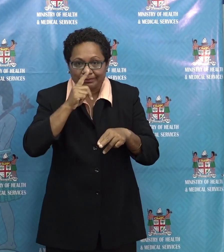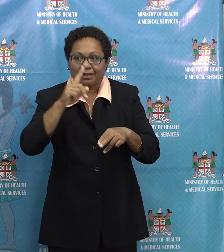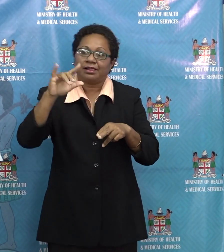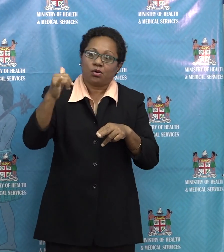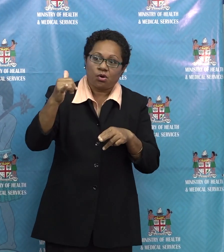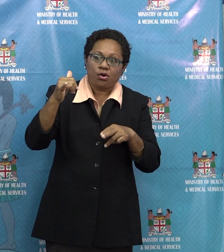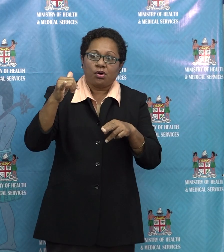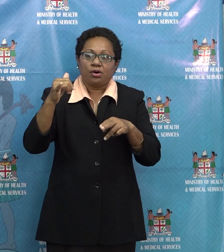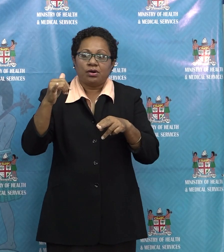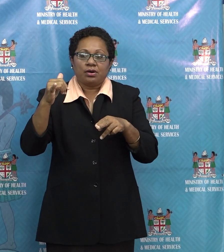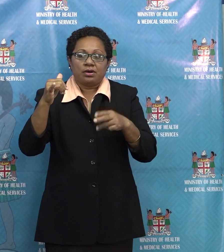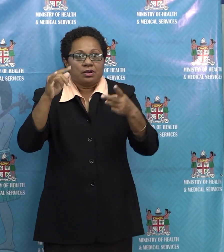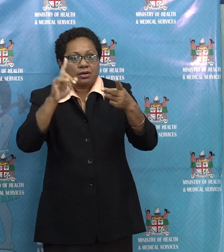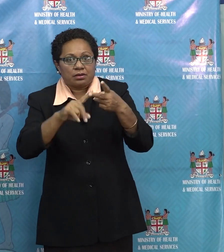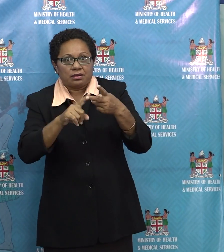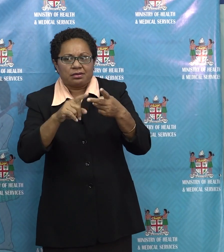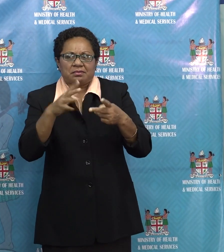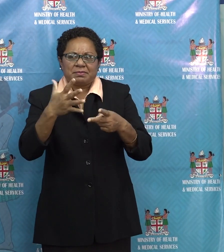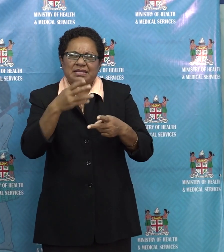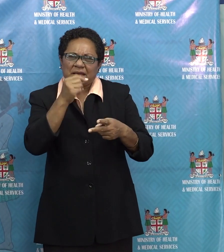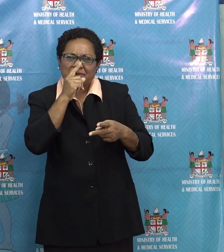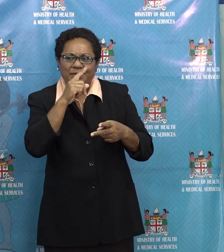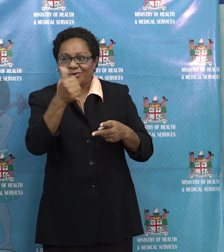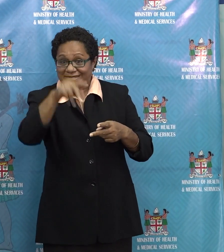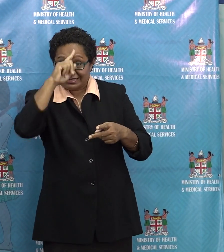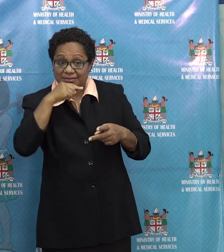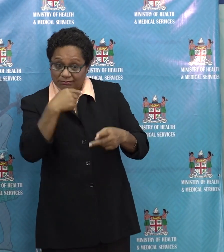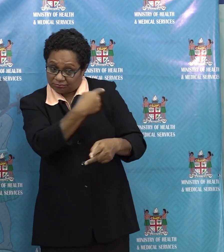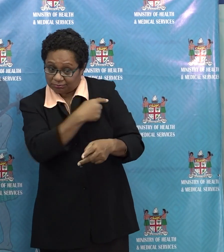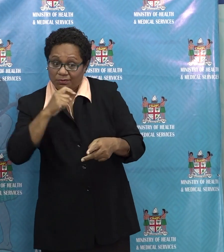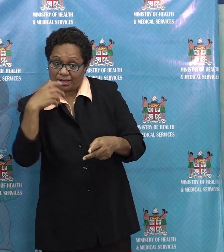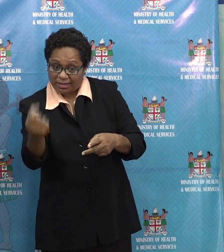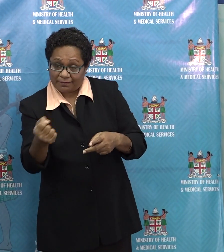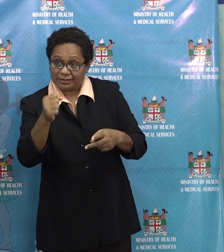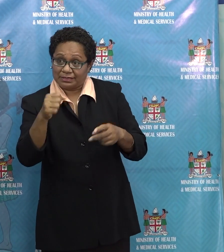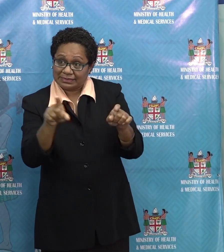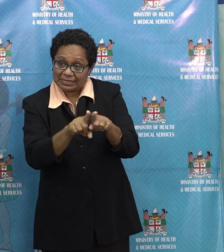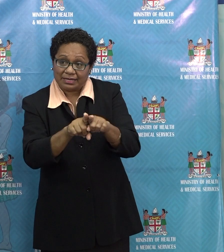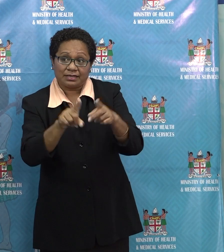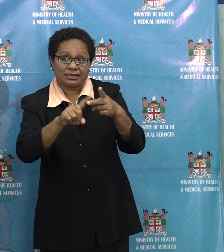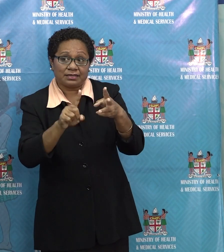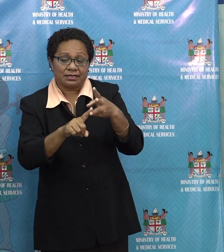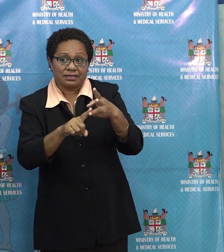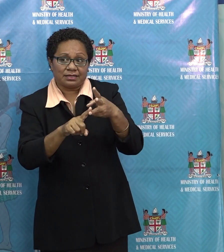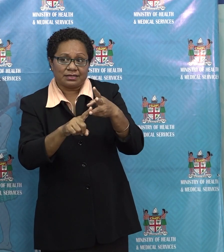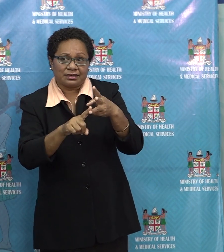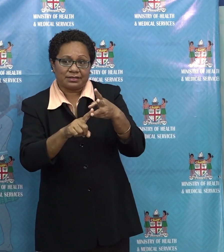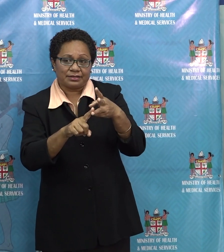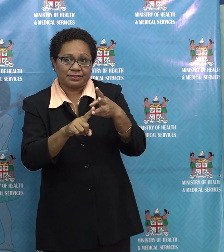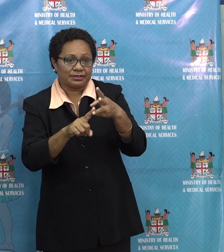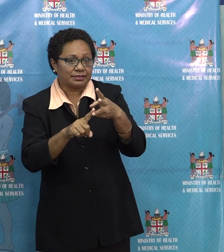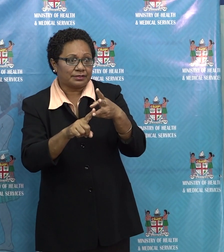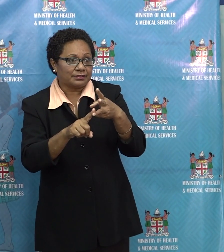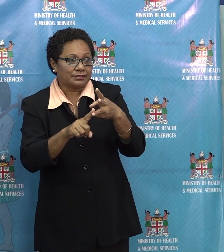people with underlying infectious diseases? Fiberjo about this earlier in the week, but